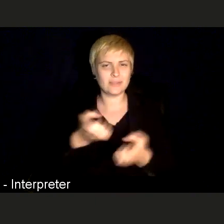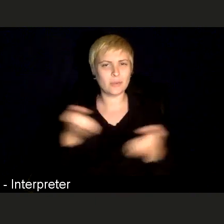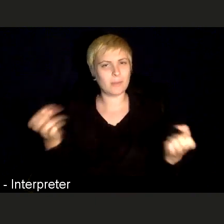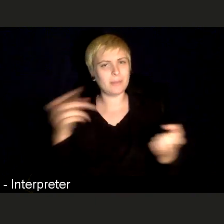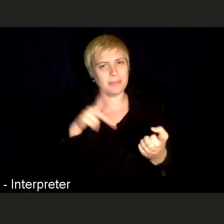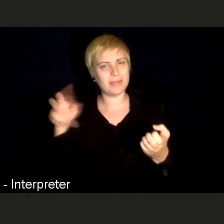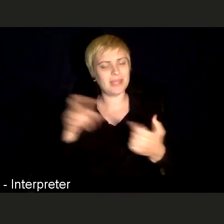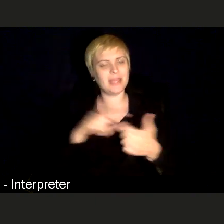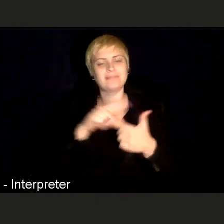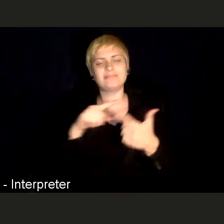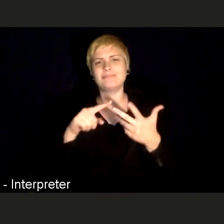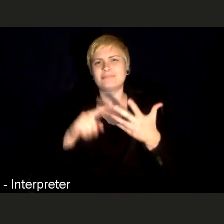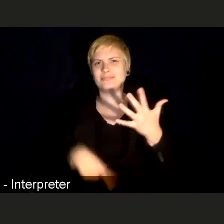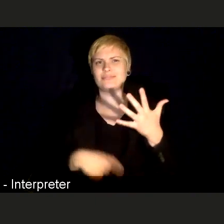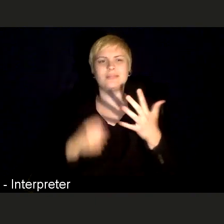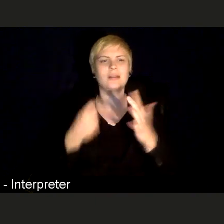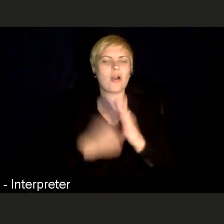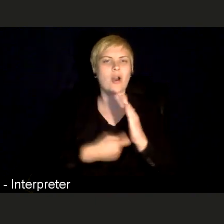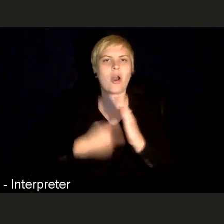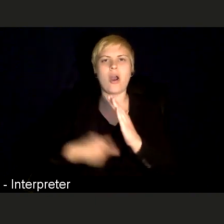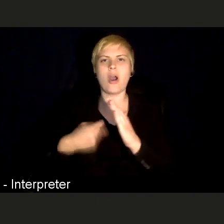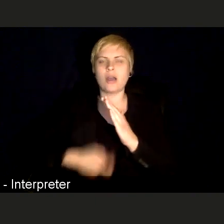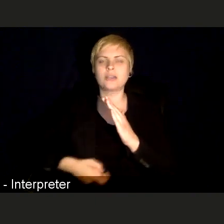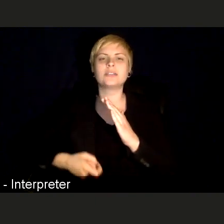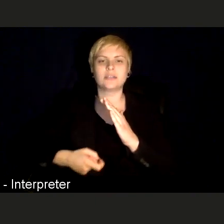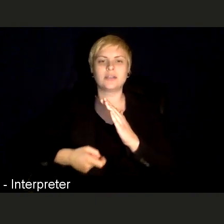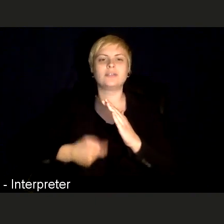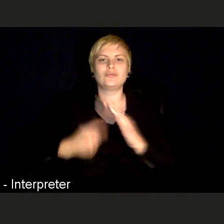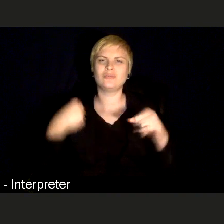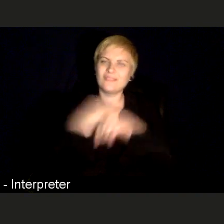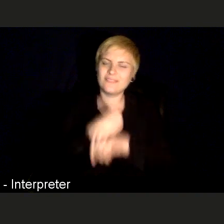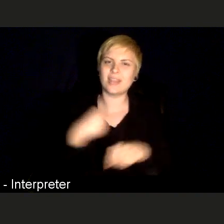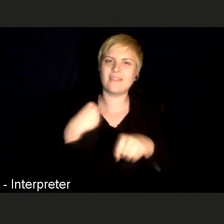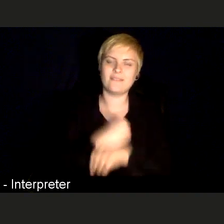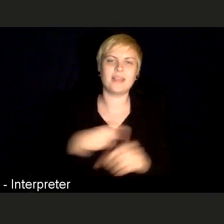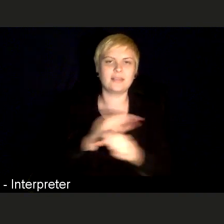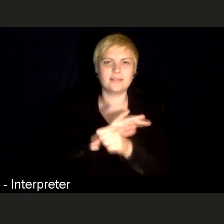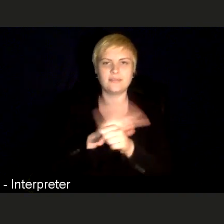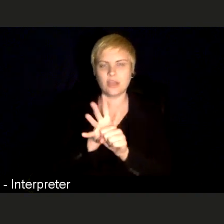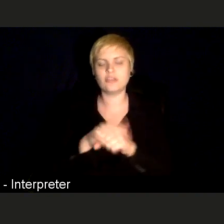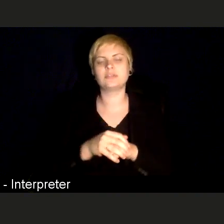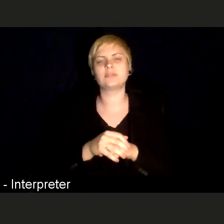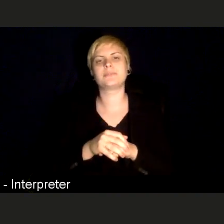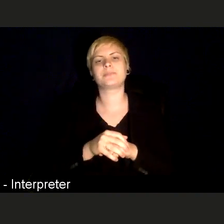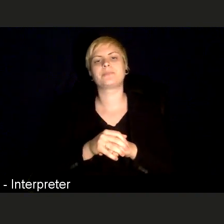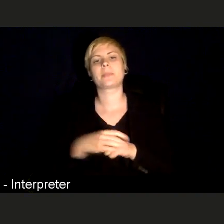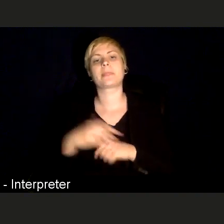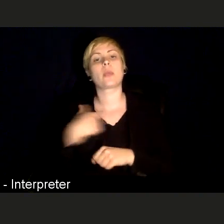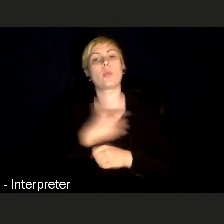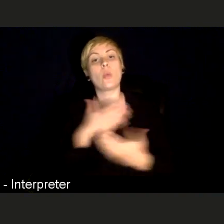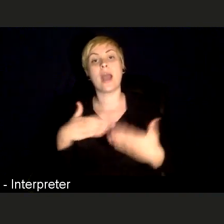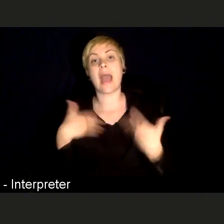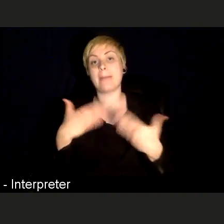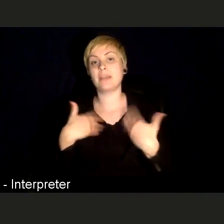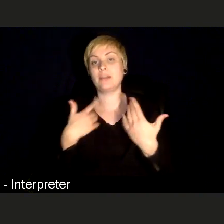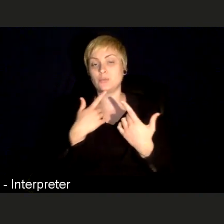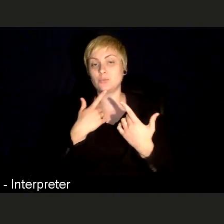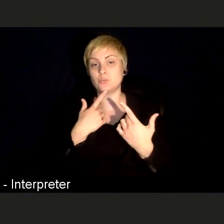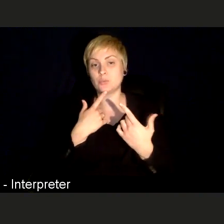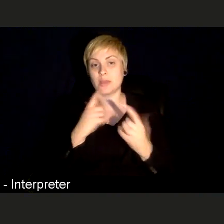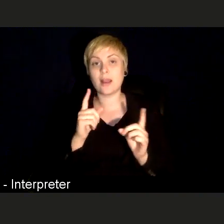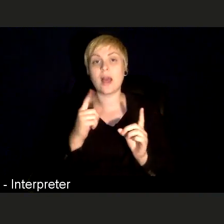are costing us extra to battle this fight. We also are happy to say that we have